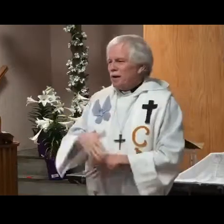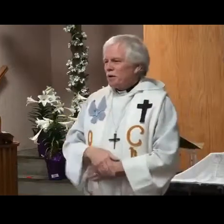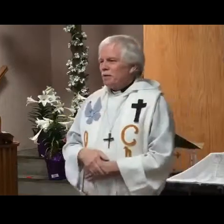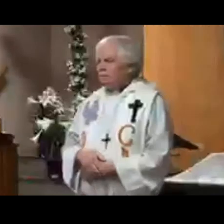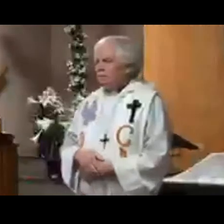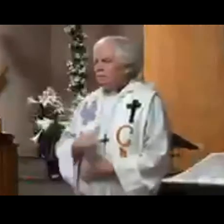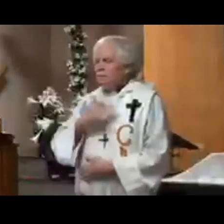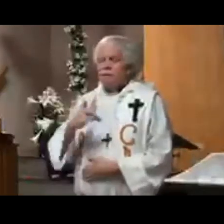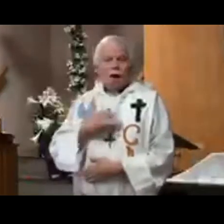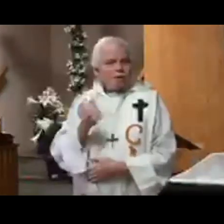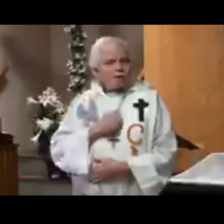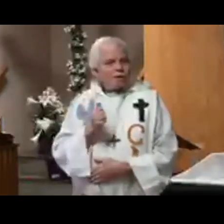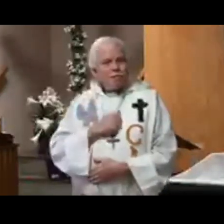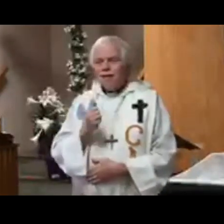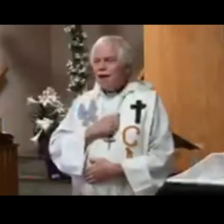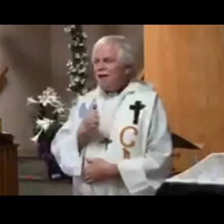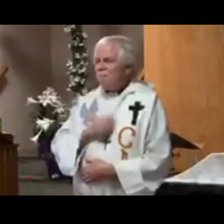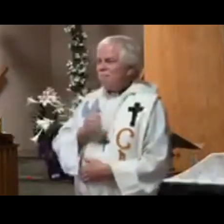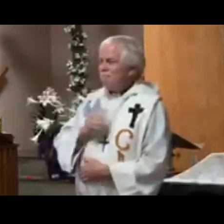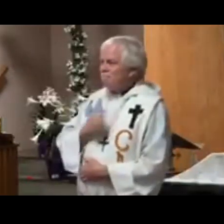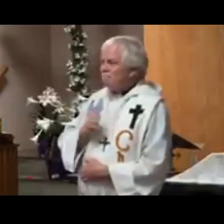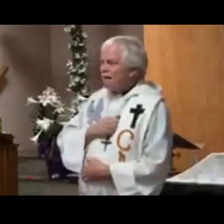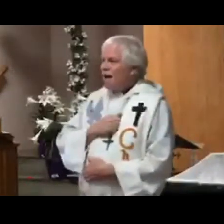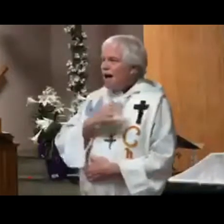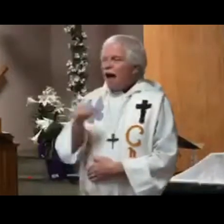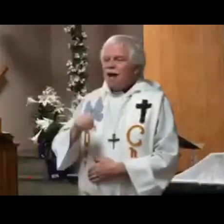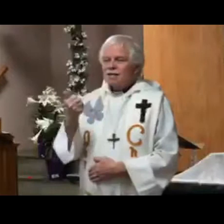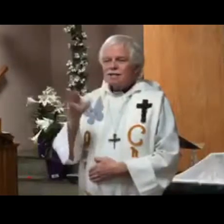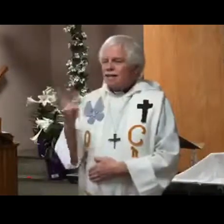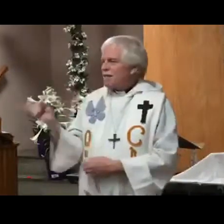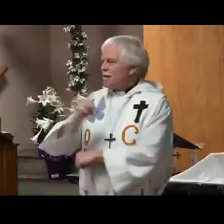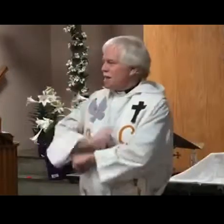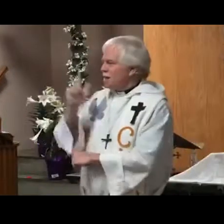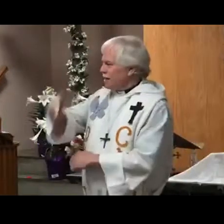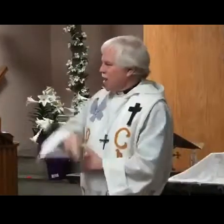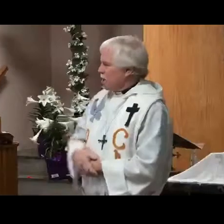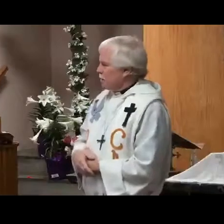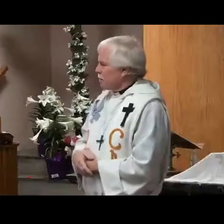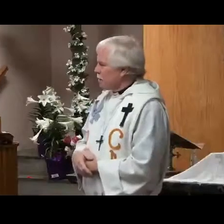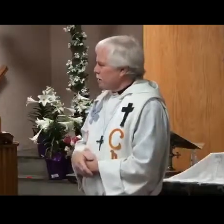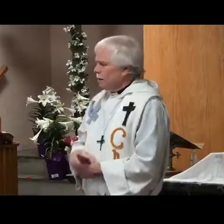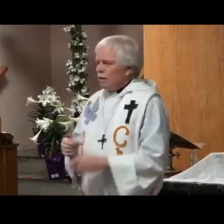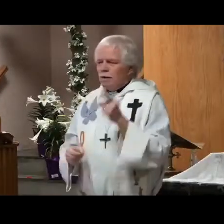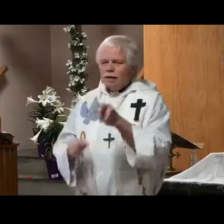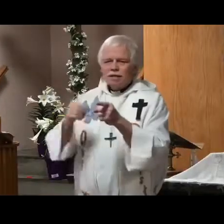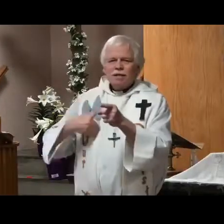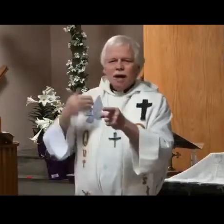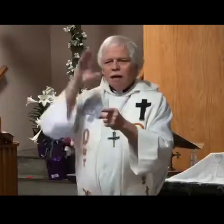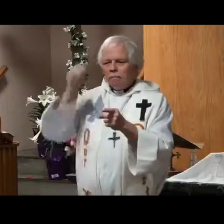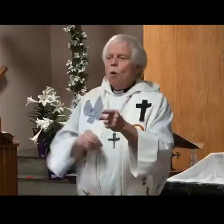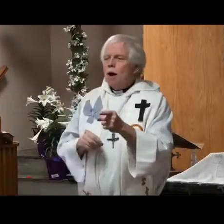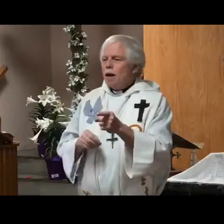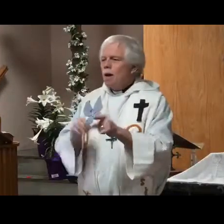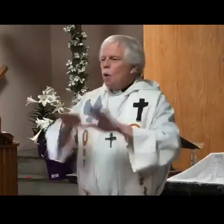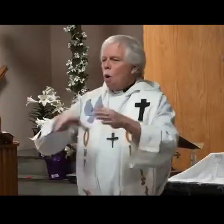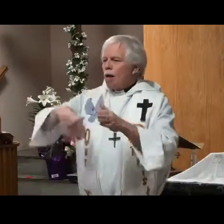1 hour later, the heart started beating again. And 16 days later, this